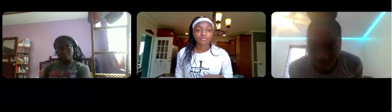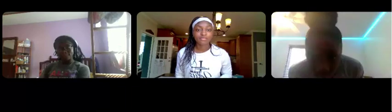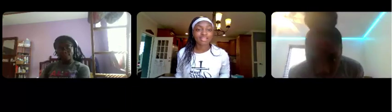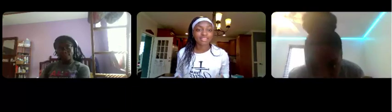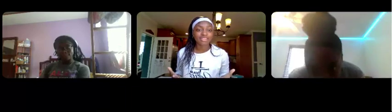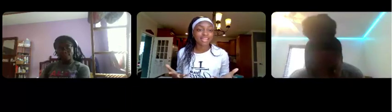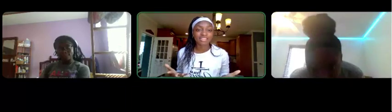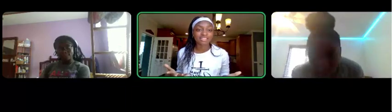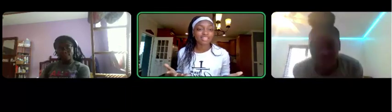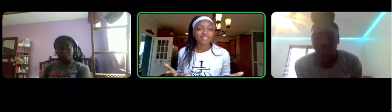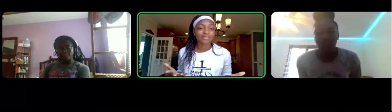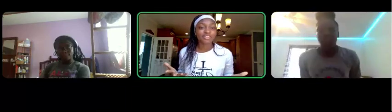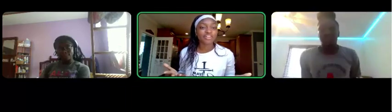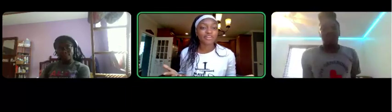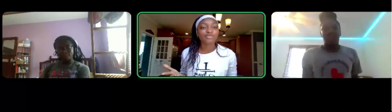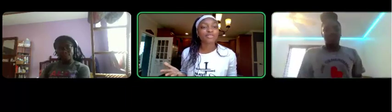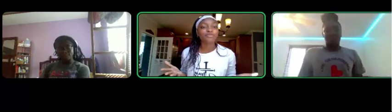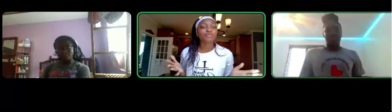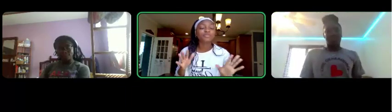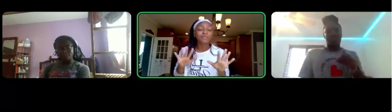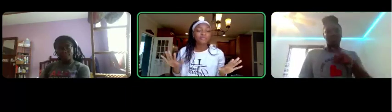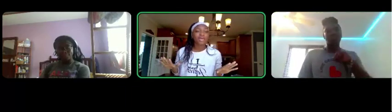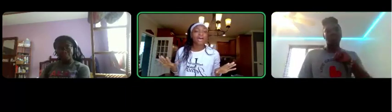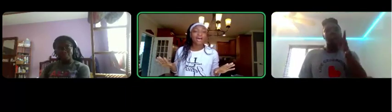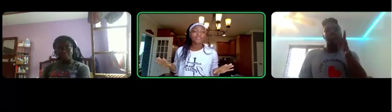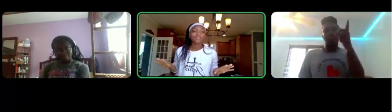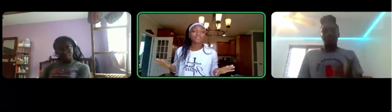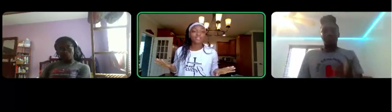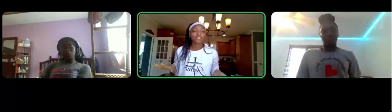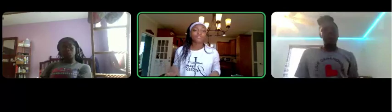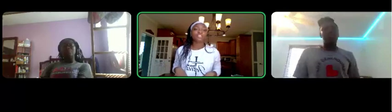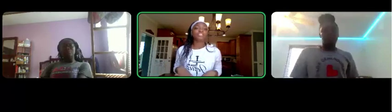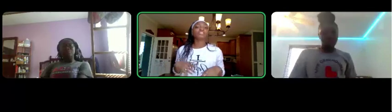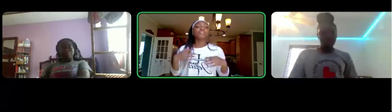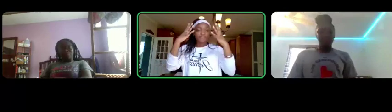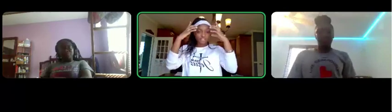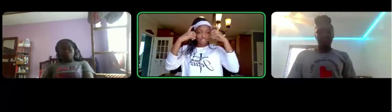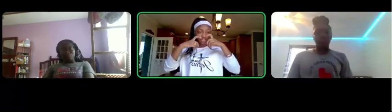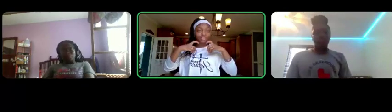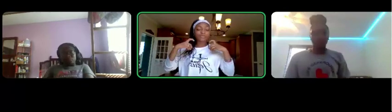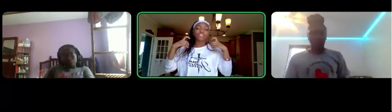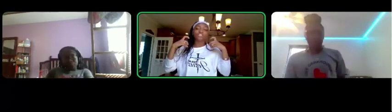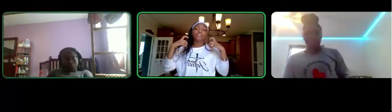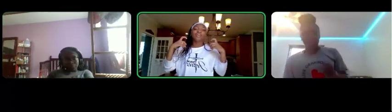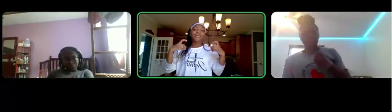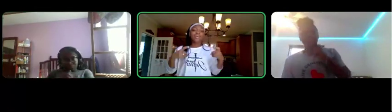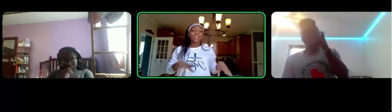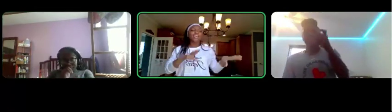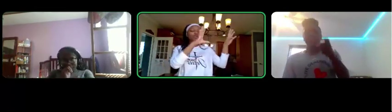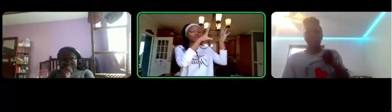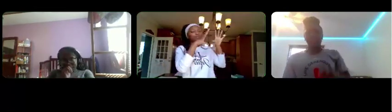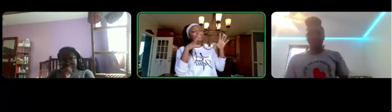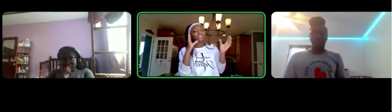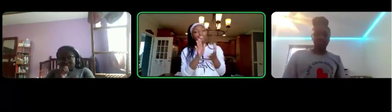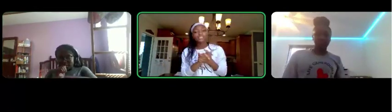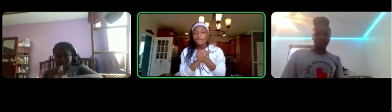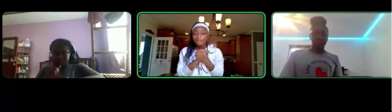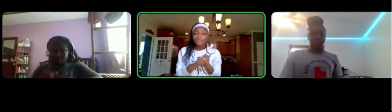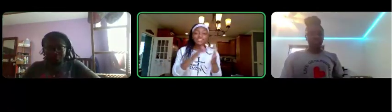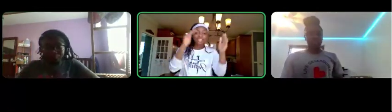Like, that doesn't even, so remember that half of sign language is facial expression and where you place things. Alright, next